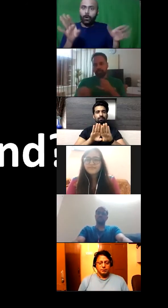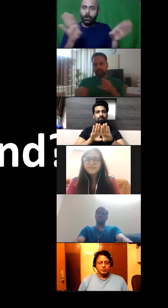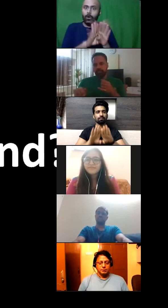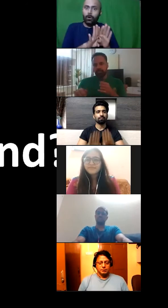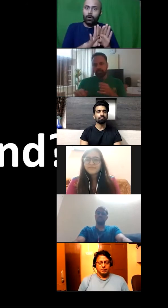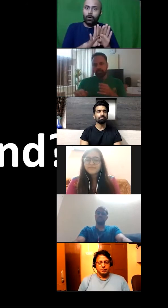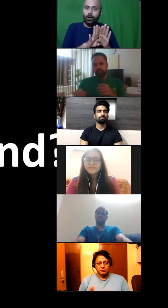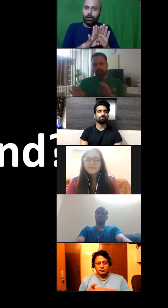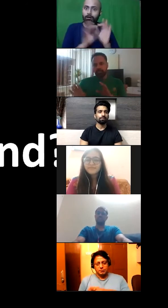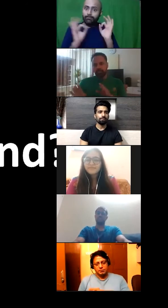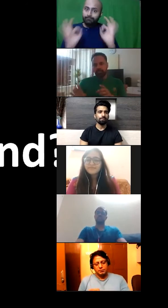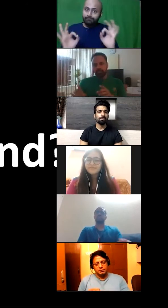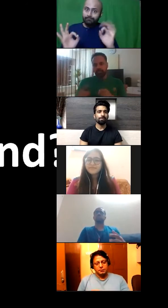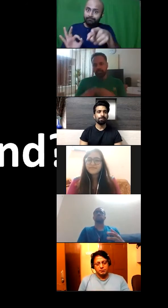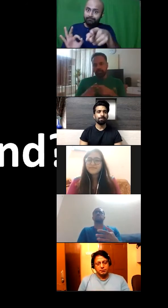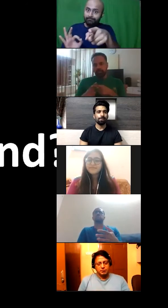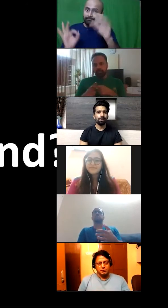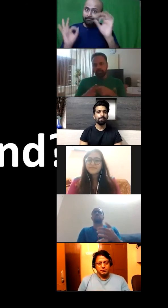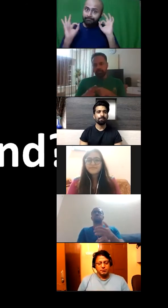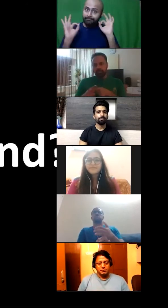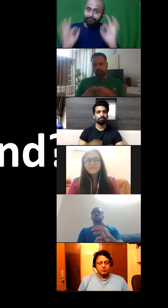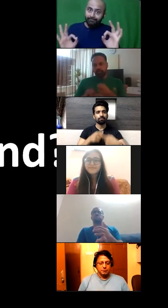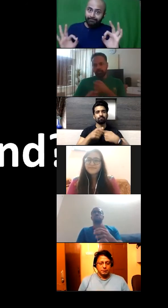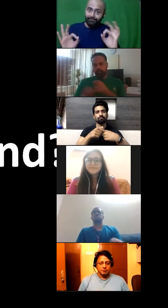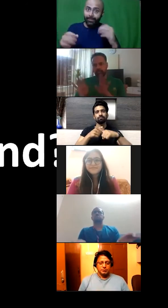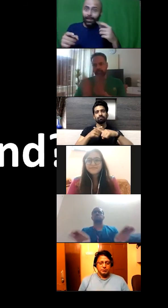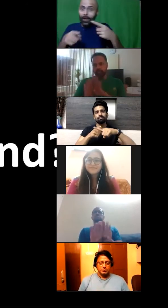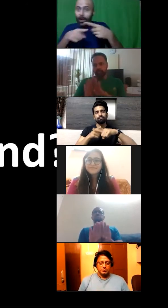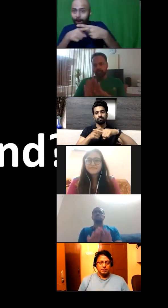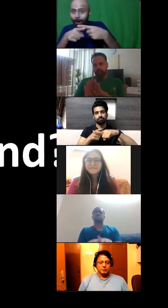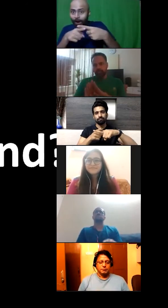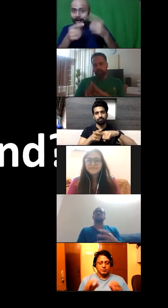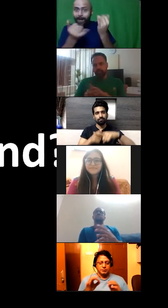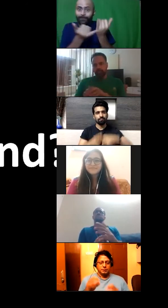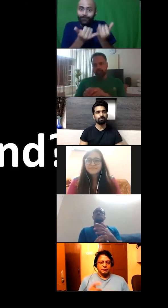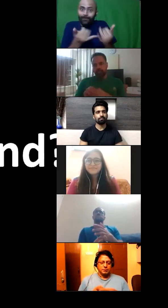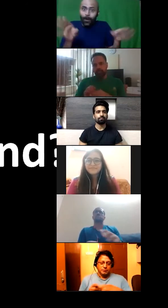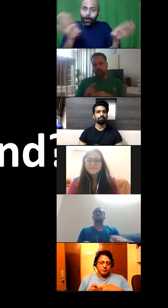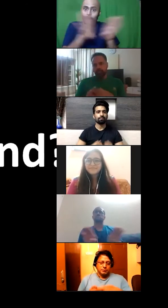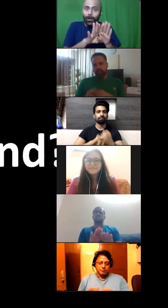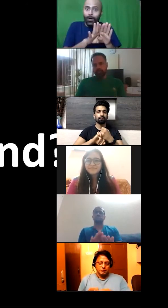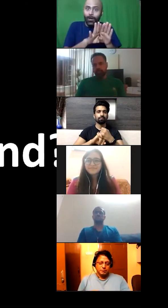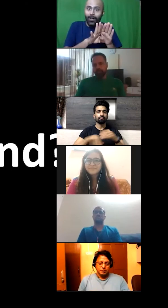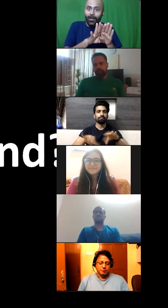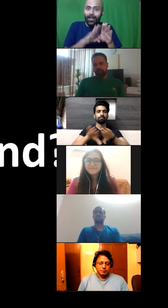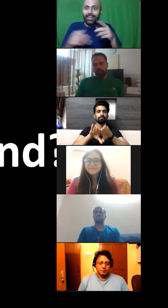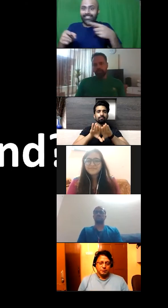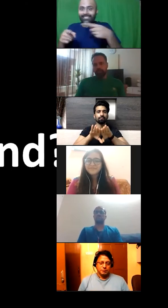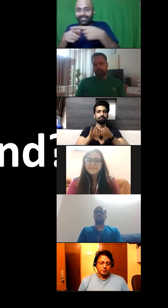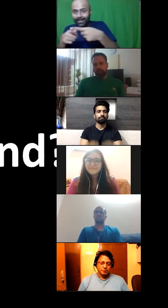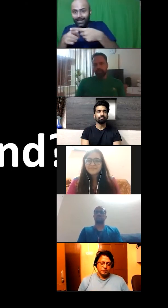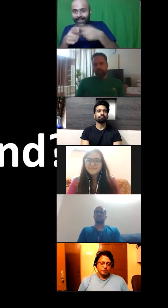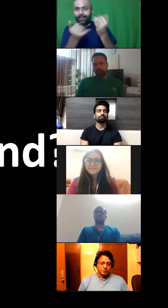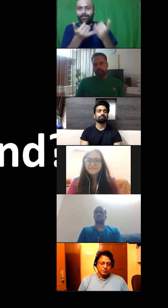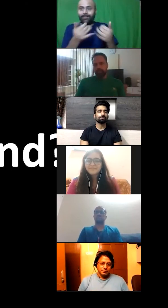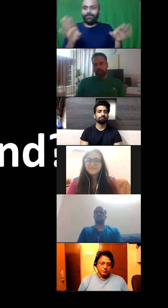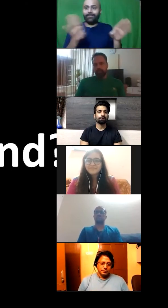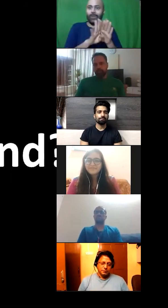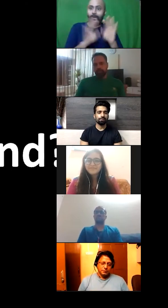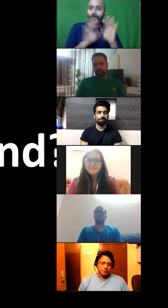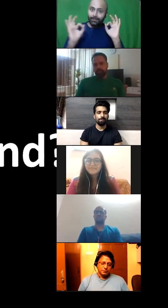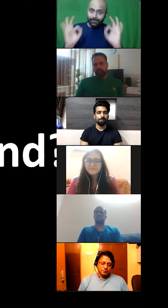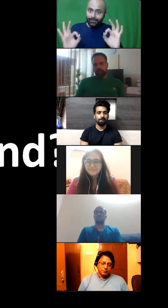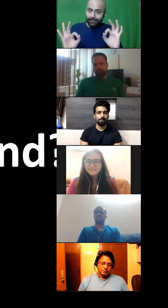close. Saturday and Sunday. So good weekend, we will say Saturday and Sunday.